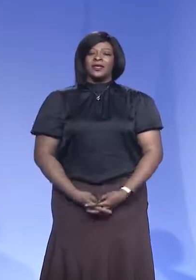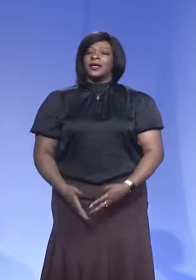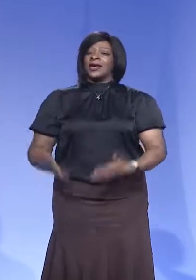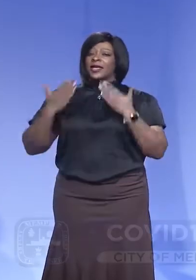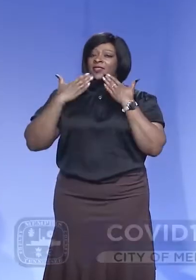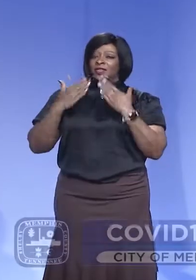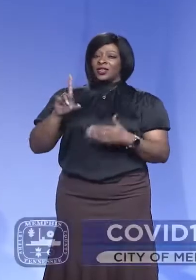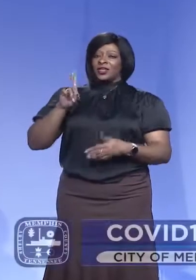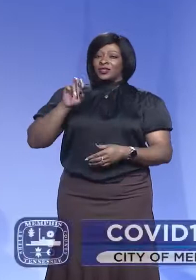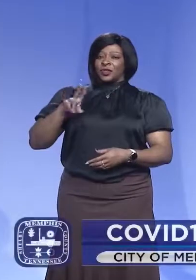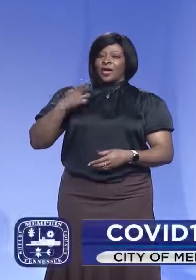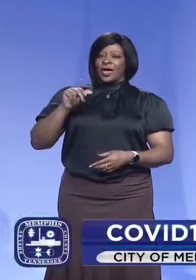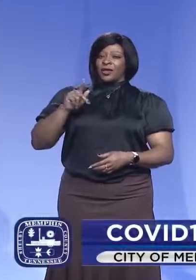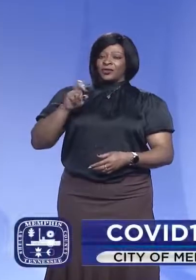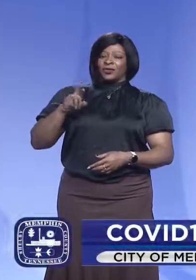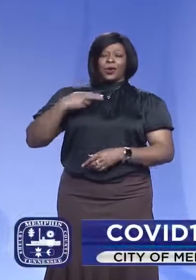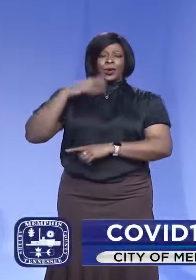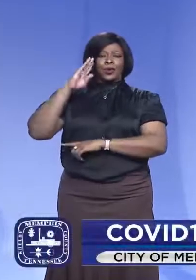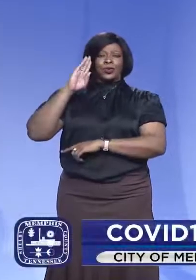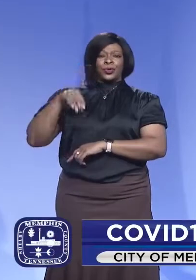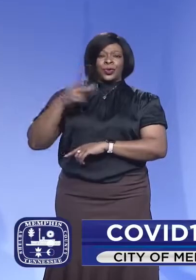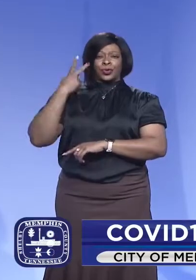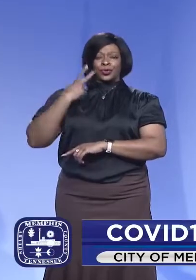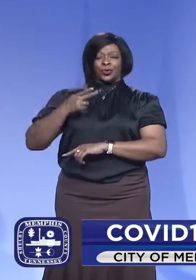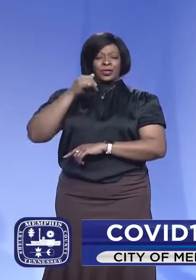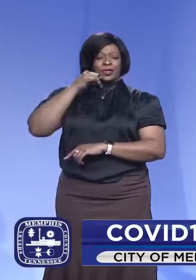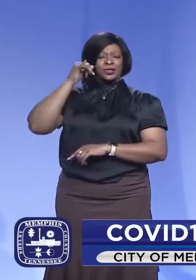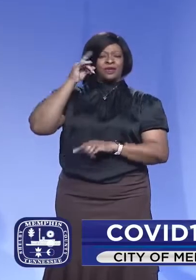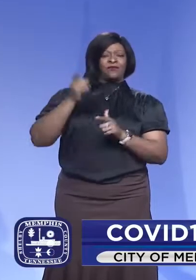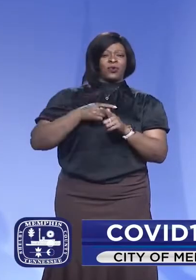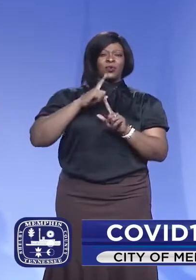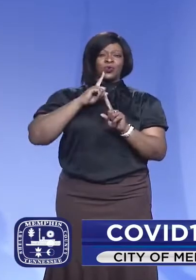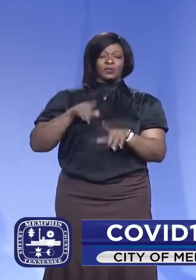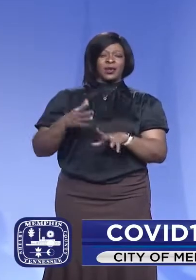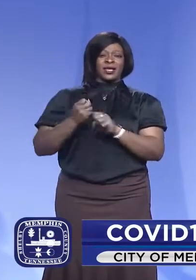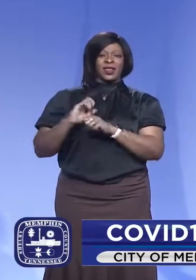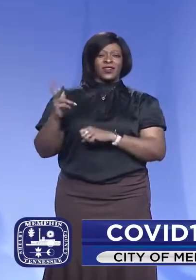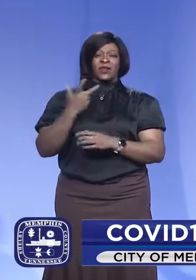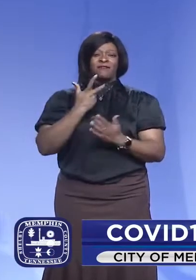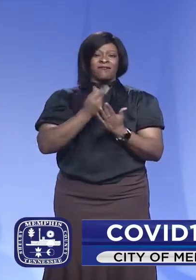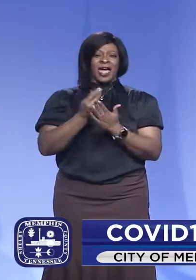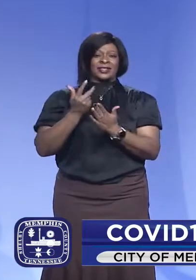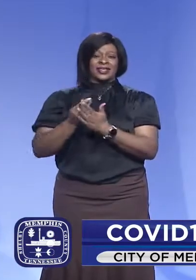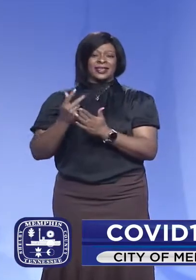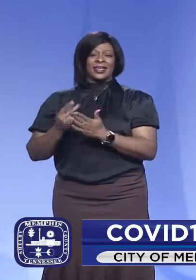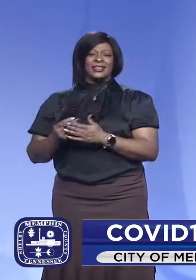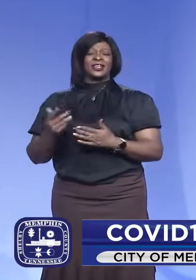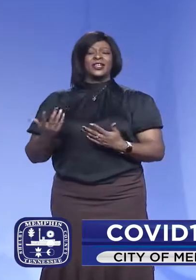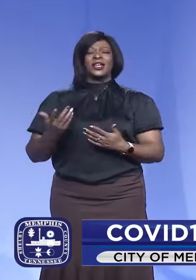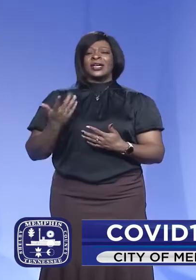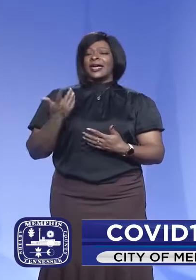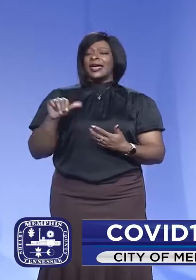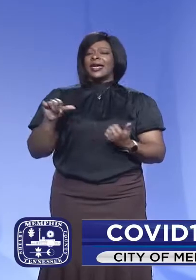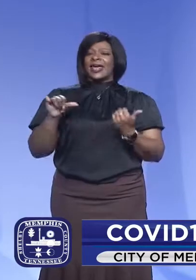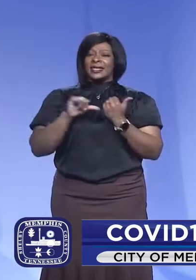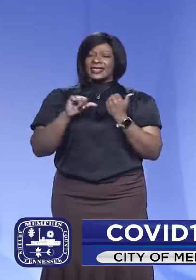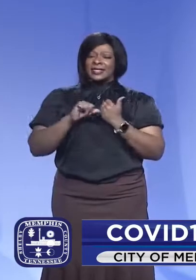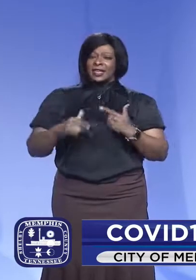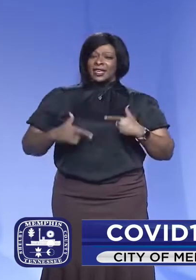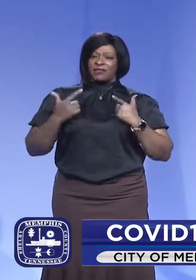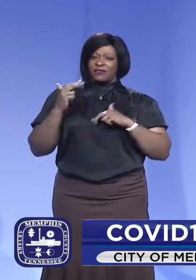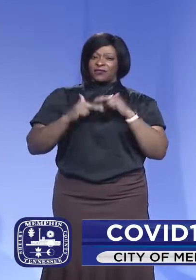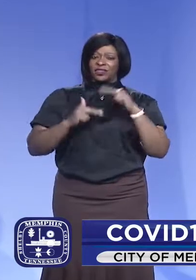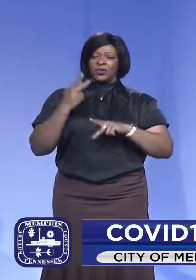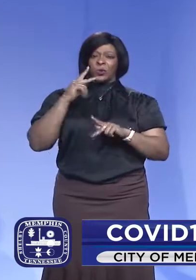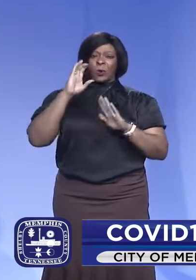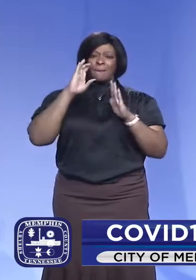Thanks, Dr. Haushalter. I know I saw you yesterday with the first responders getting the vaccinations, but also the assisted living facilities. We saw